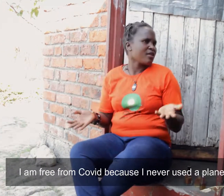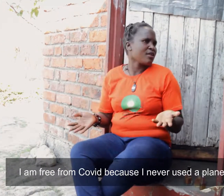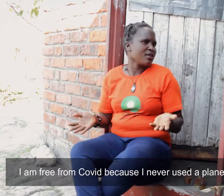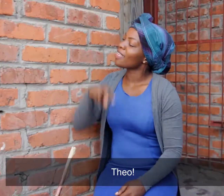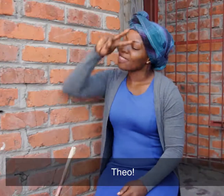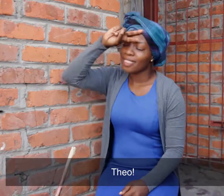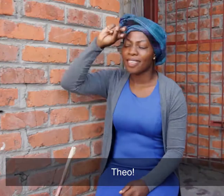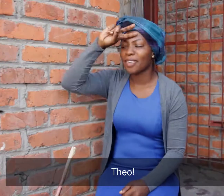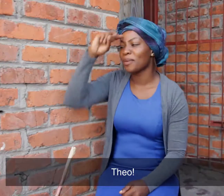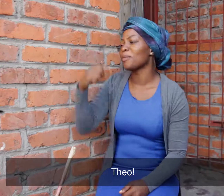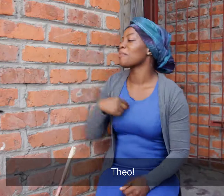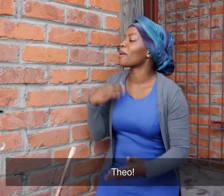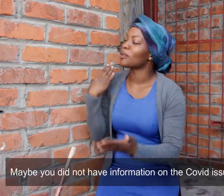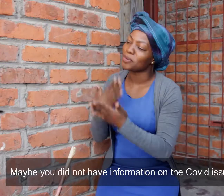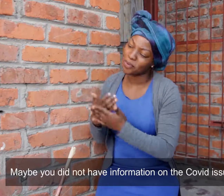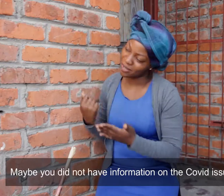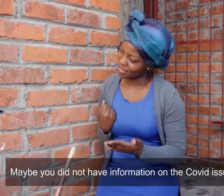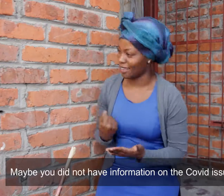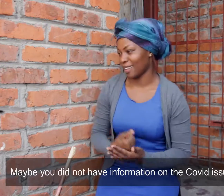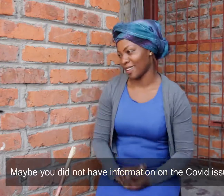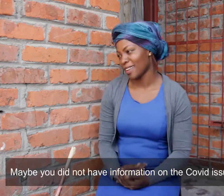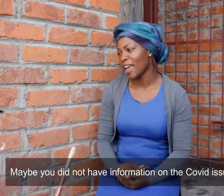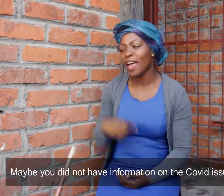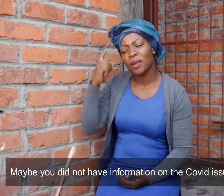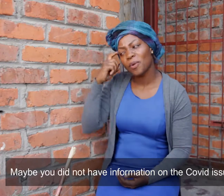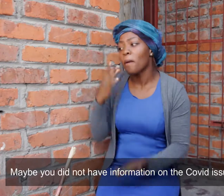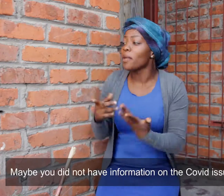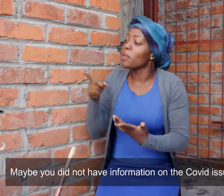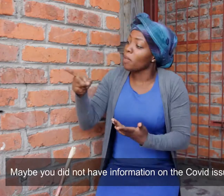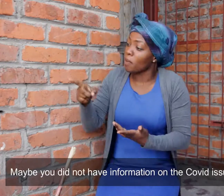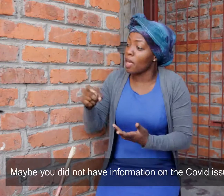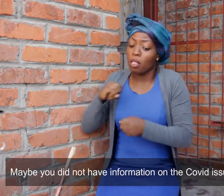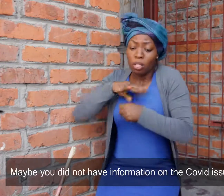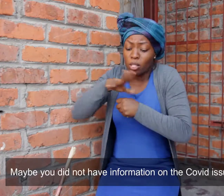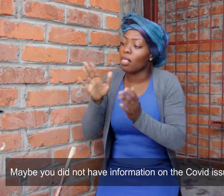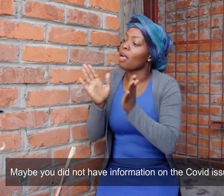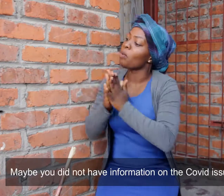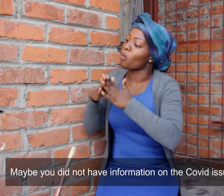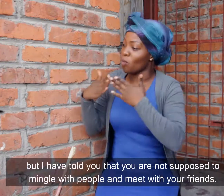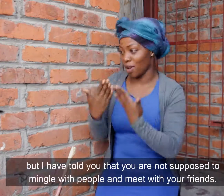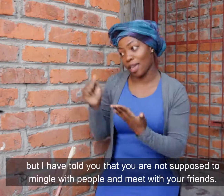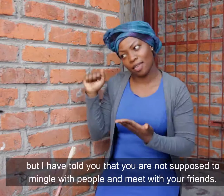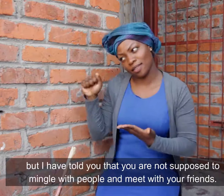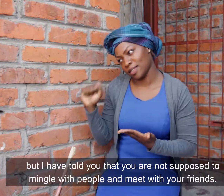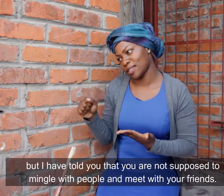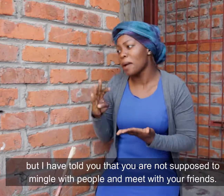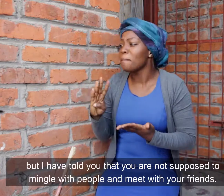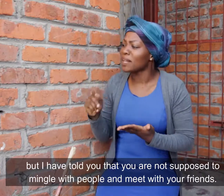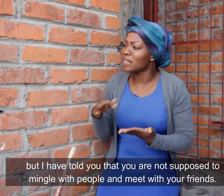be in and in the kitchen. Piyo, my daughter. Maybe if I'm going to be and about Corona, but now I don't know